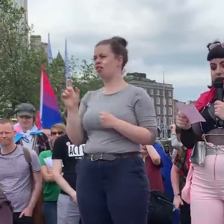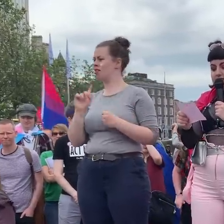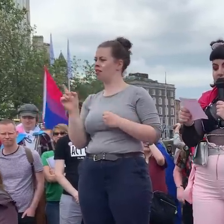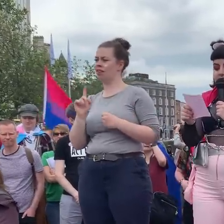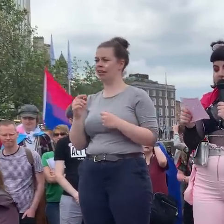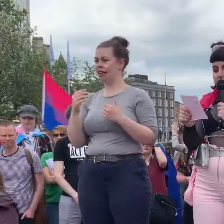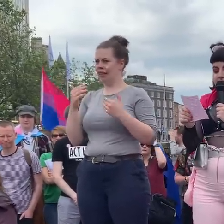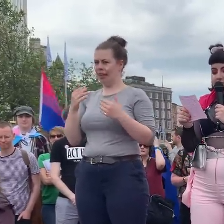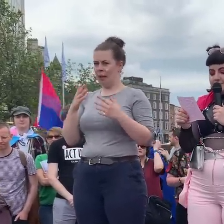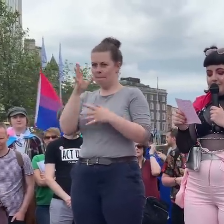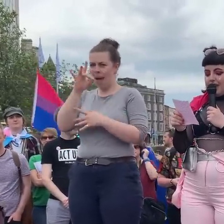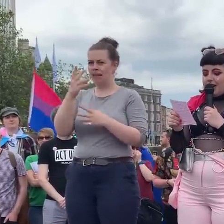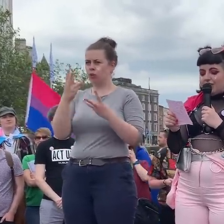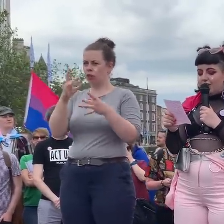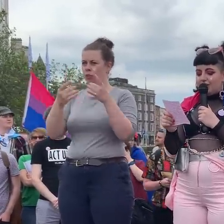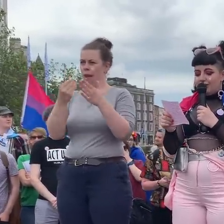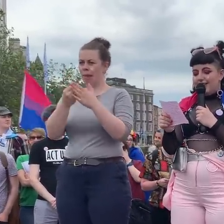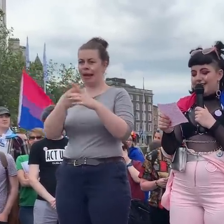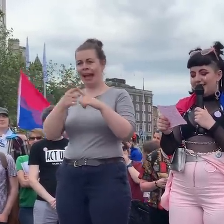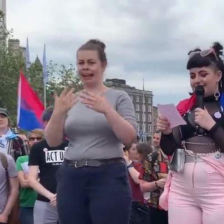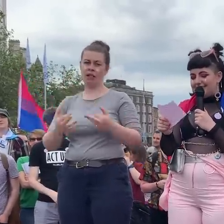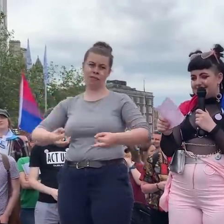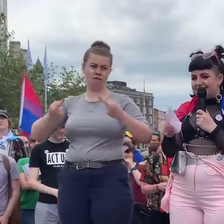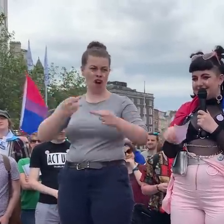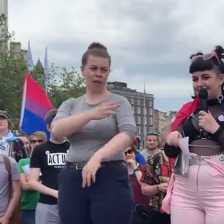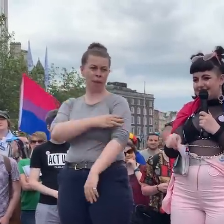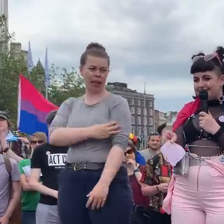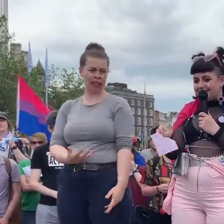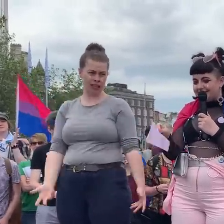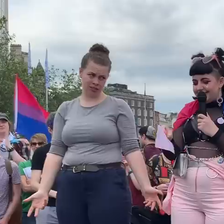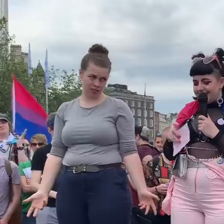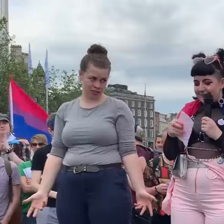the fucking Gardaí. I thought...